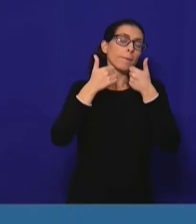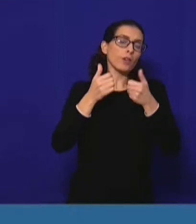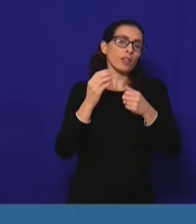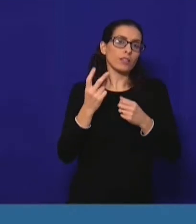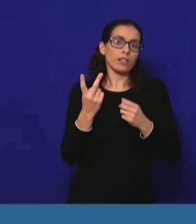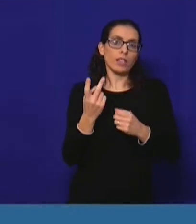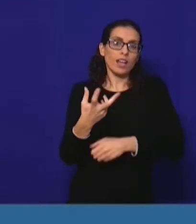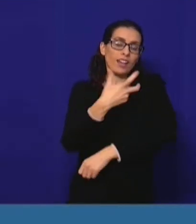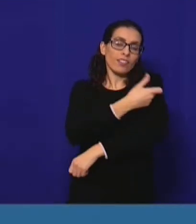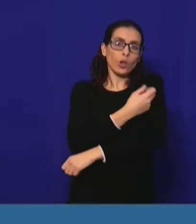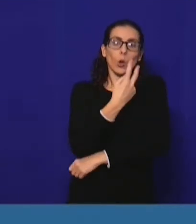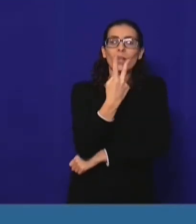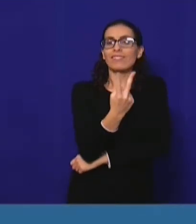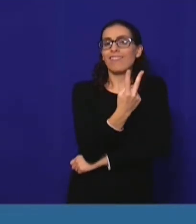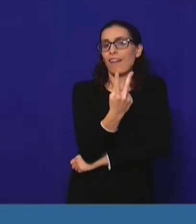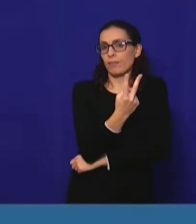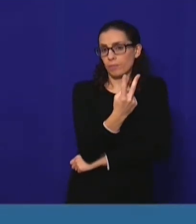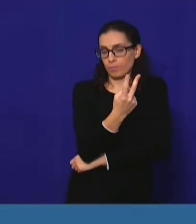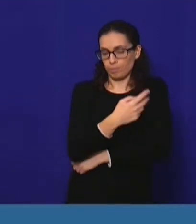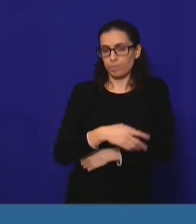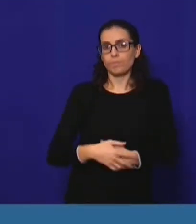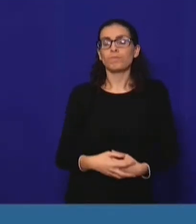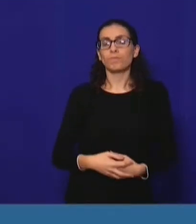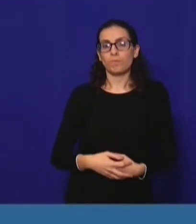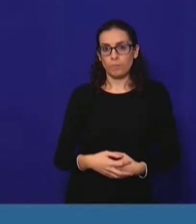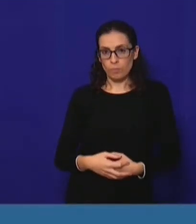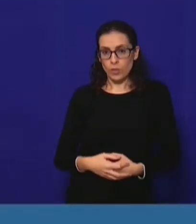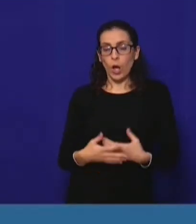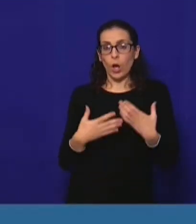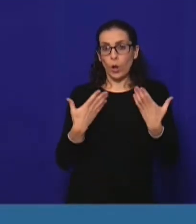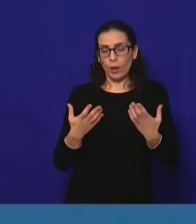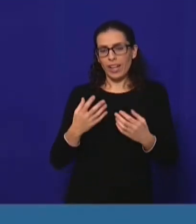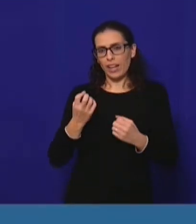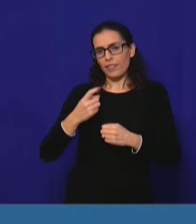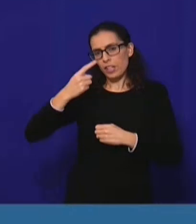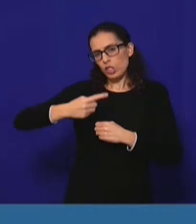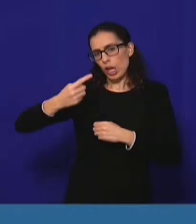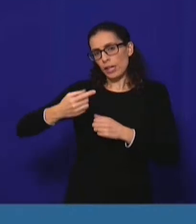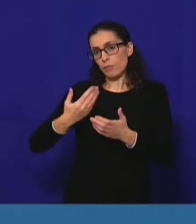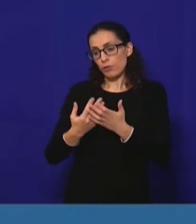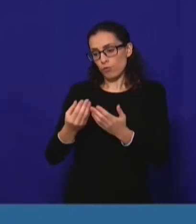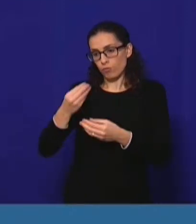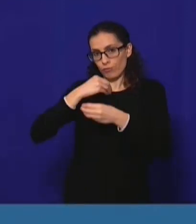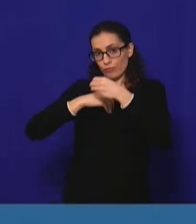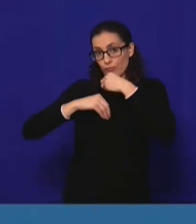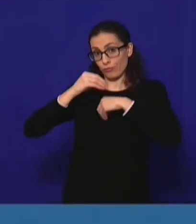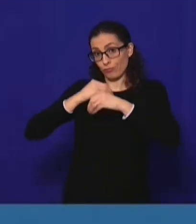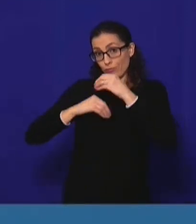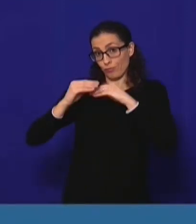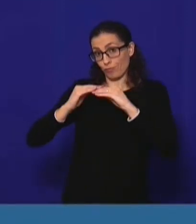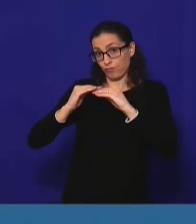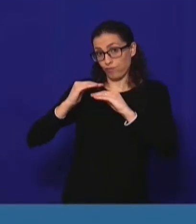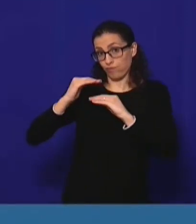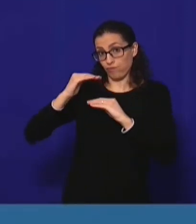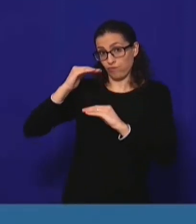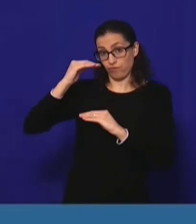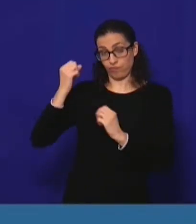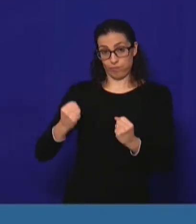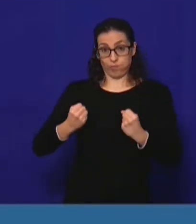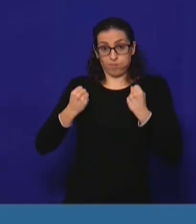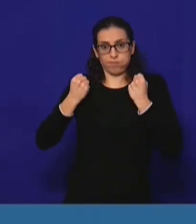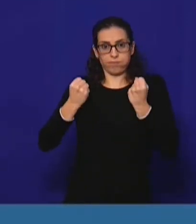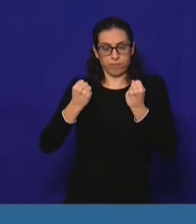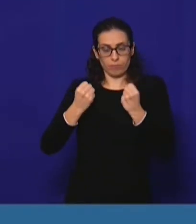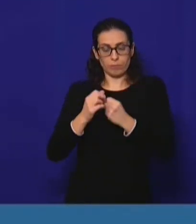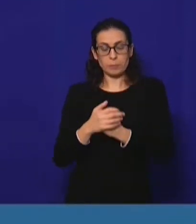ta' ġranet fejn inti hemmhekk tkun bnejt l-immunità ta' din propju il-vaksin. U